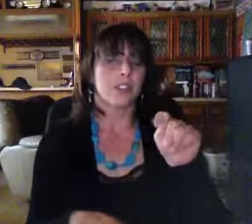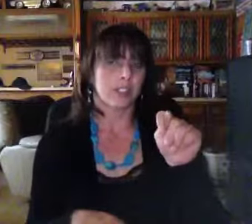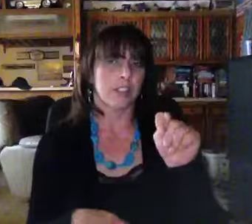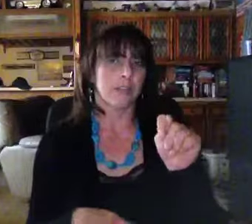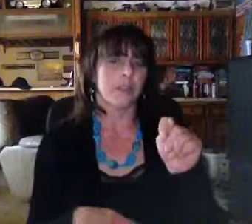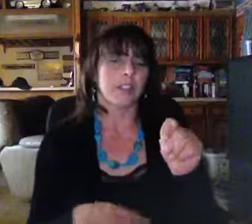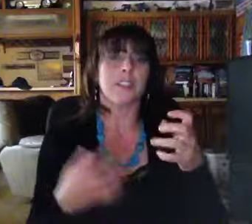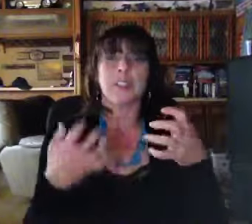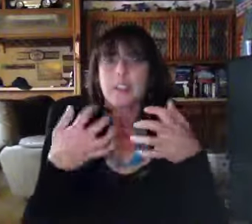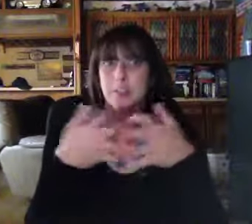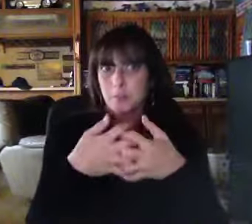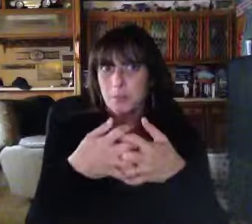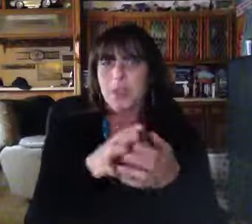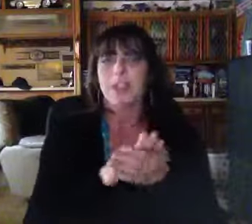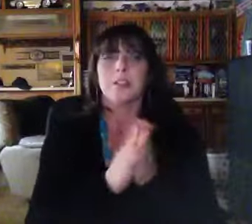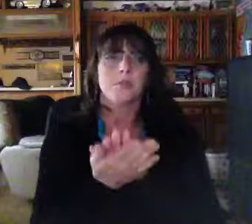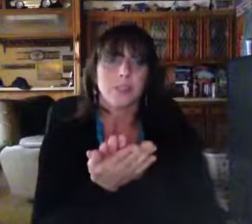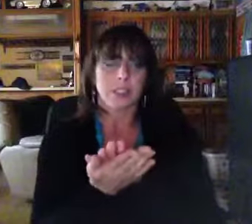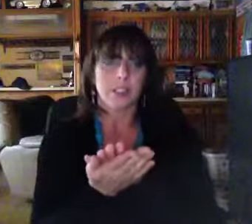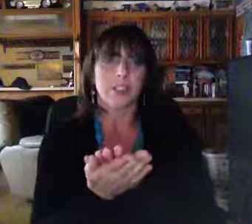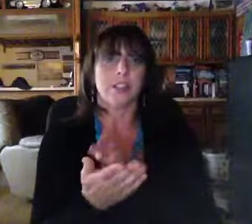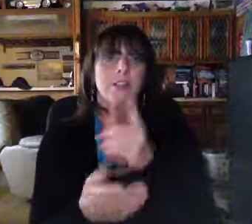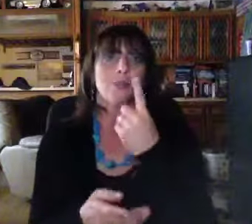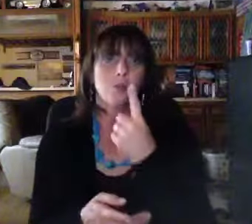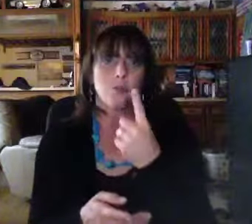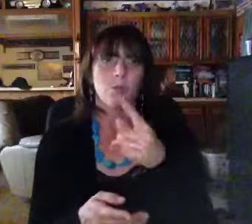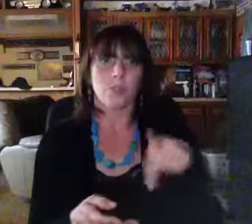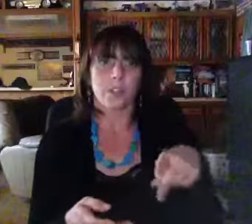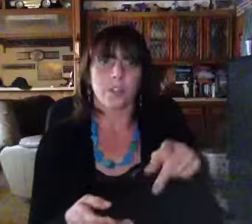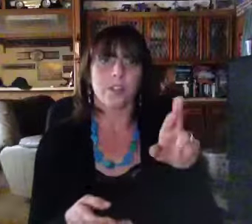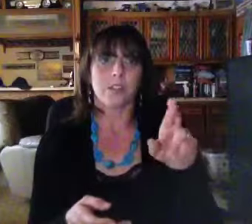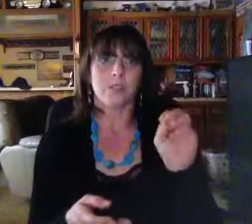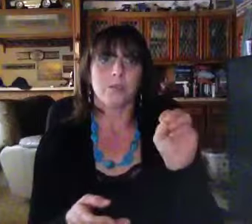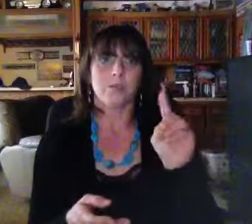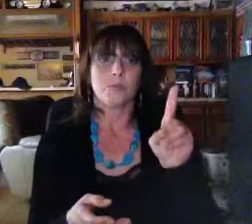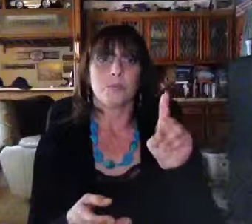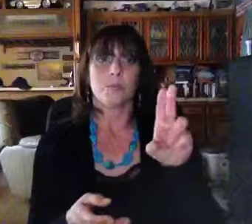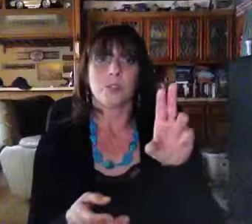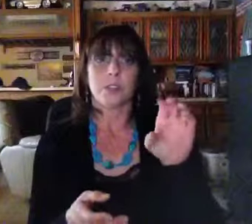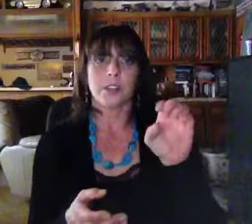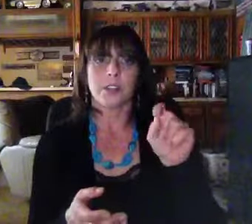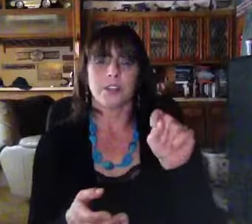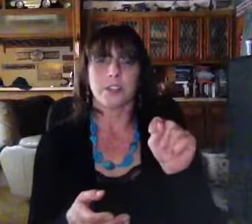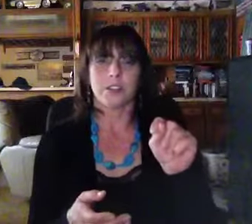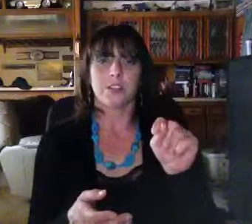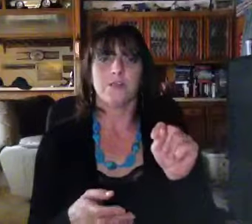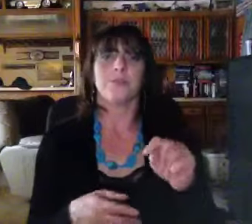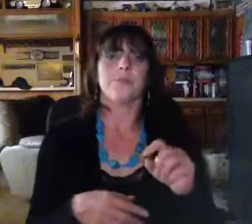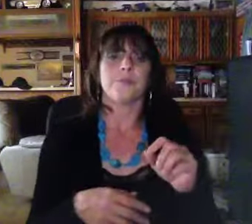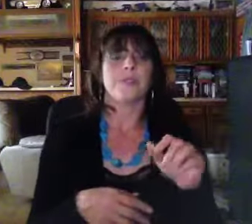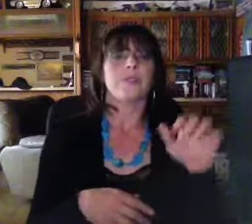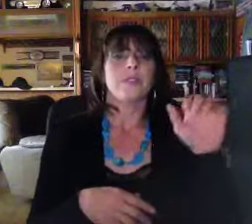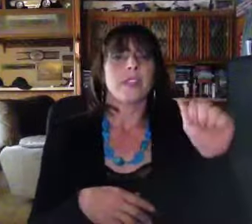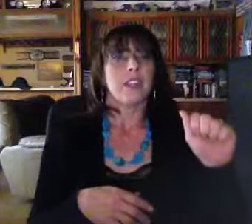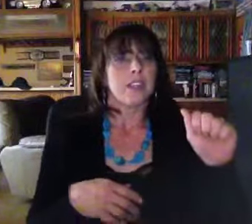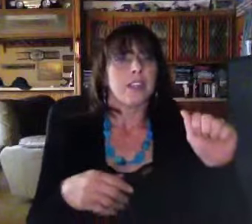gas reacts with oxygen gas to form water. A 2 is placed in front of the H2 and H2O